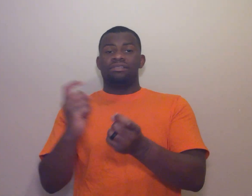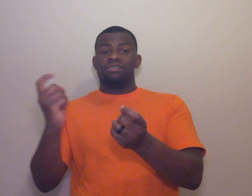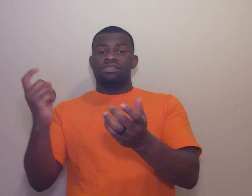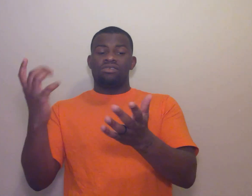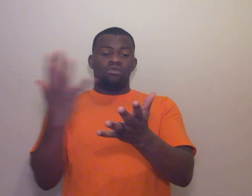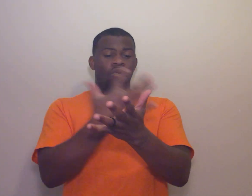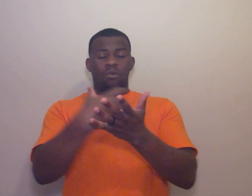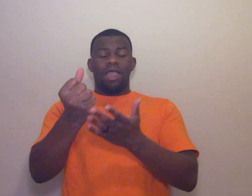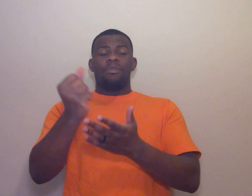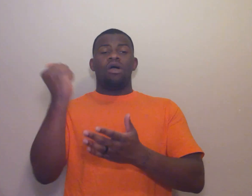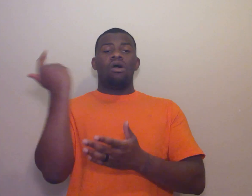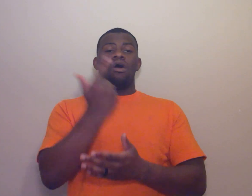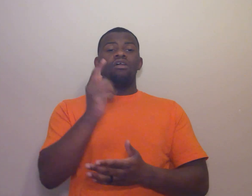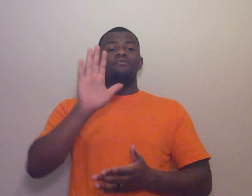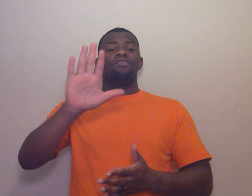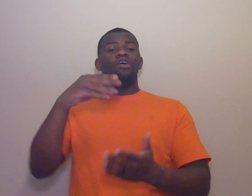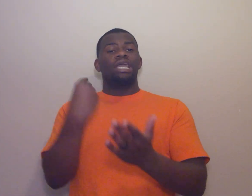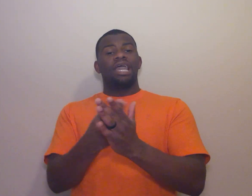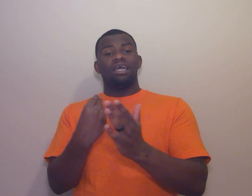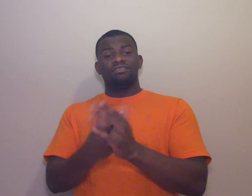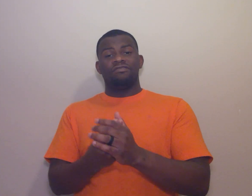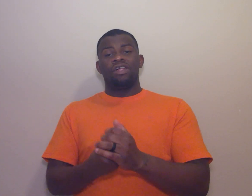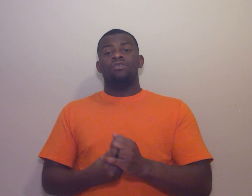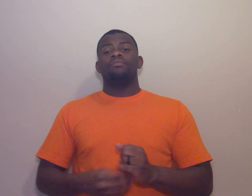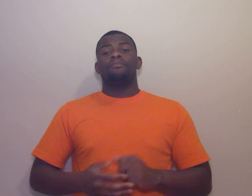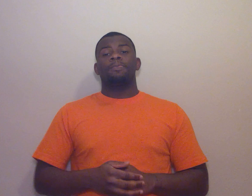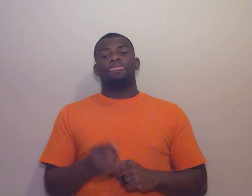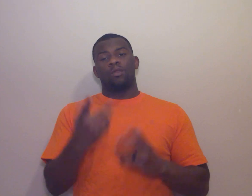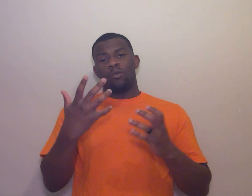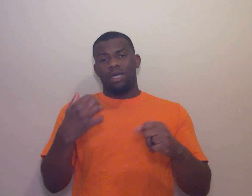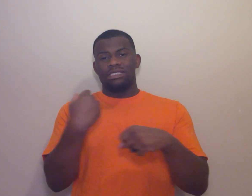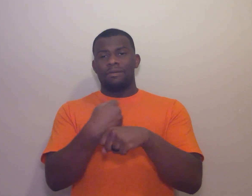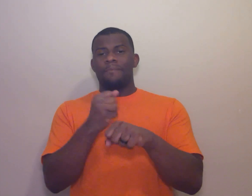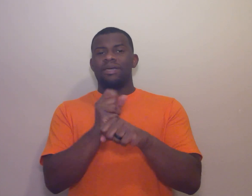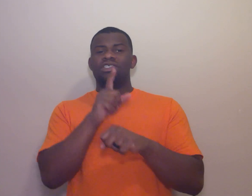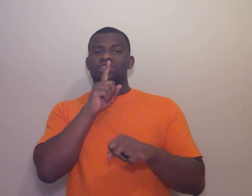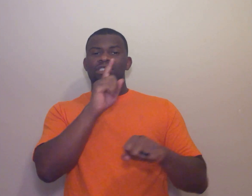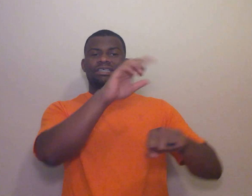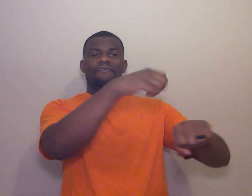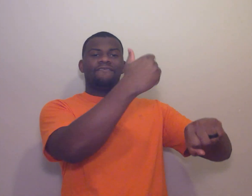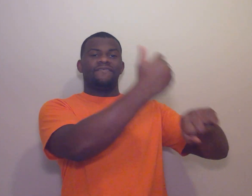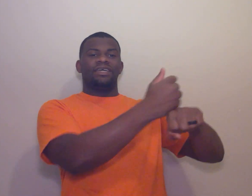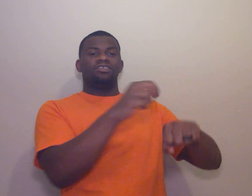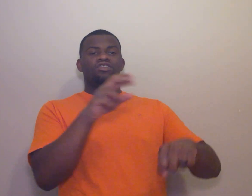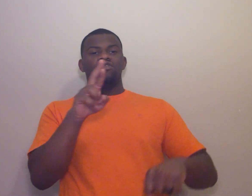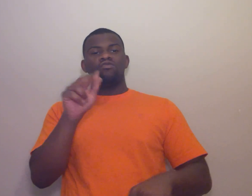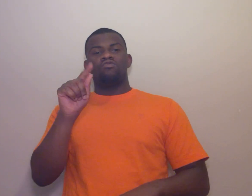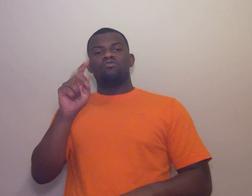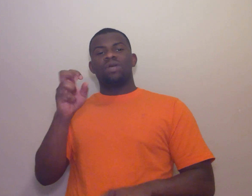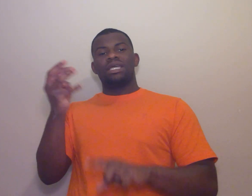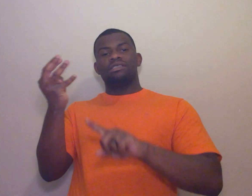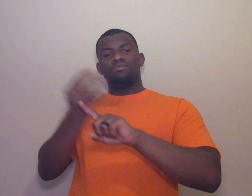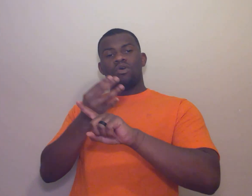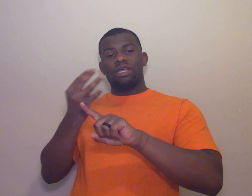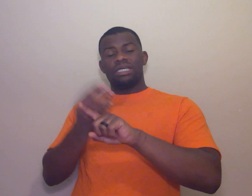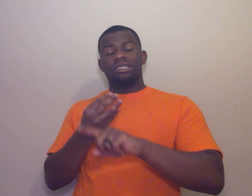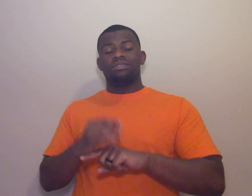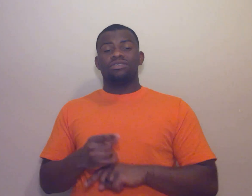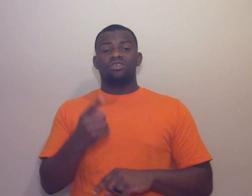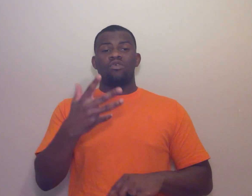one thing you want to do. You want to make sure it's a fixed rate mortgage. You want to see the balance on the property and the payoff, because you don't